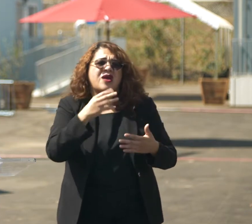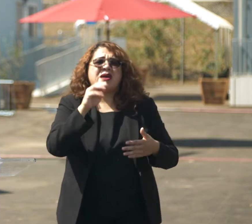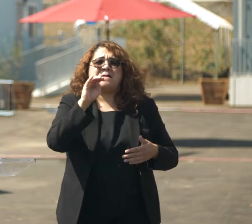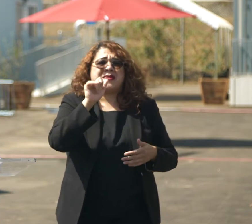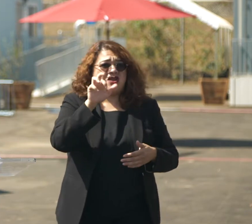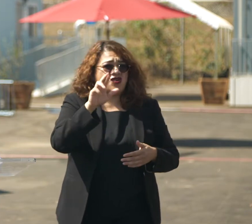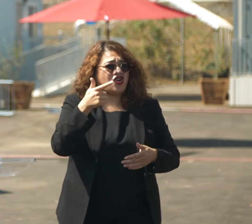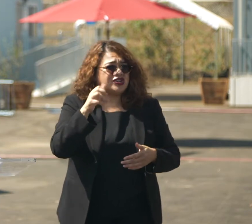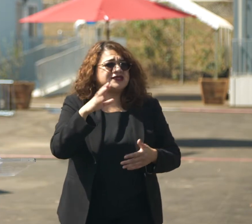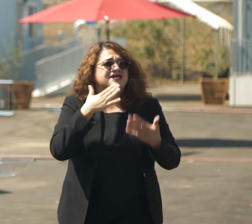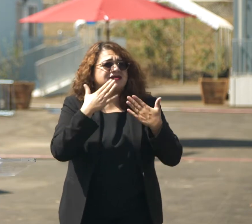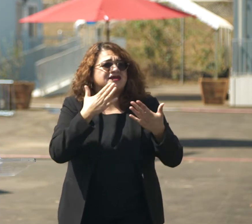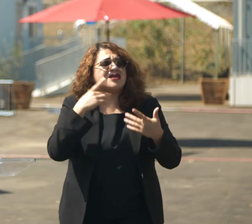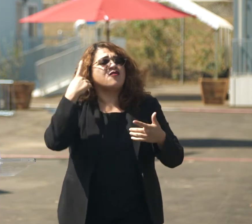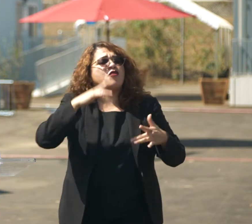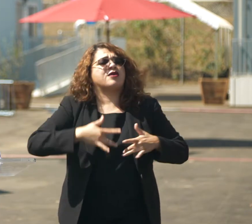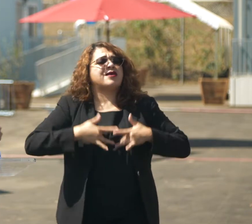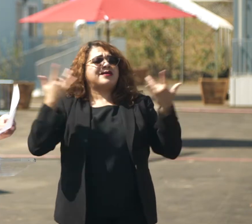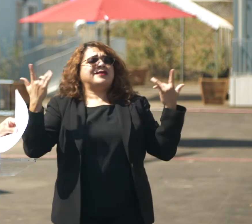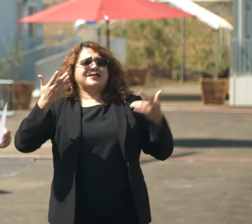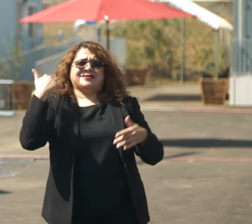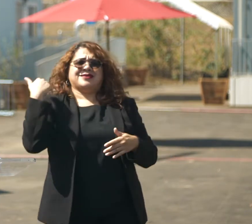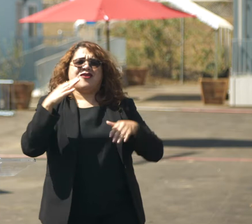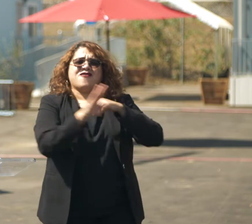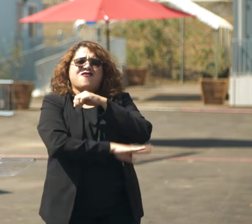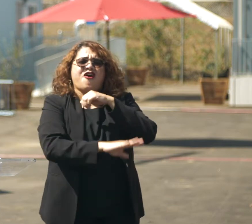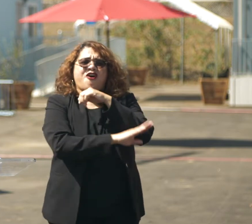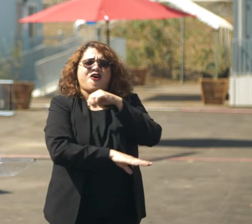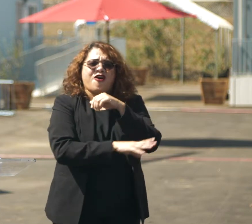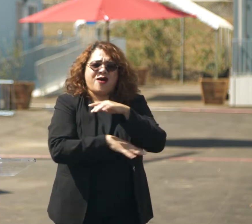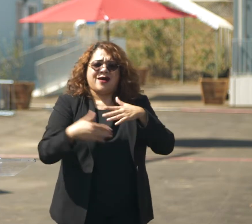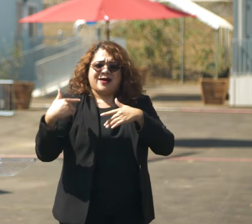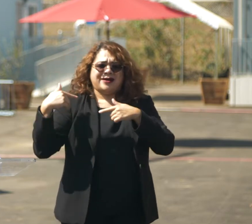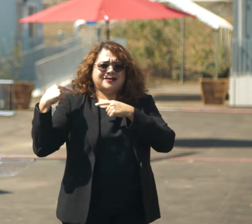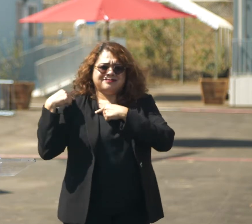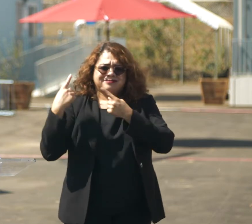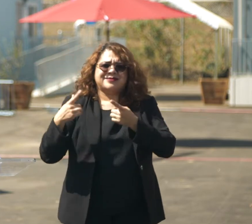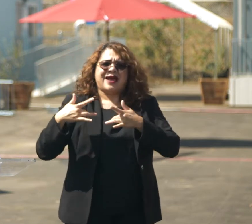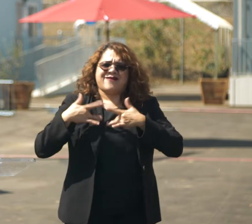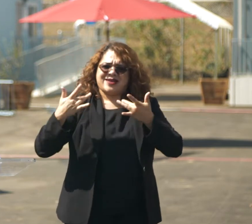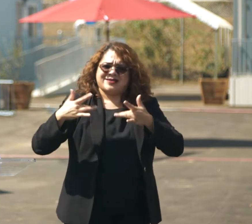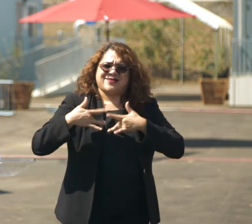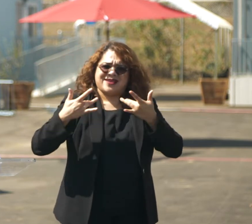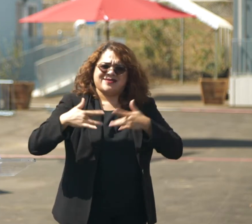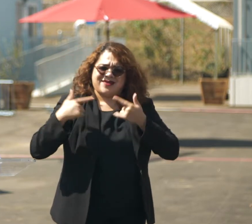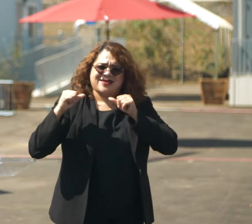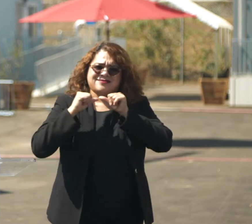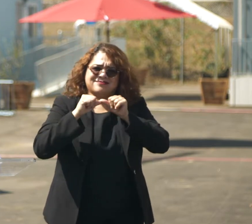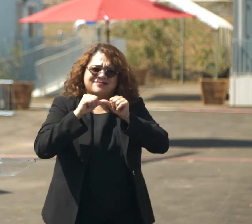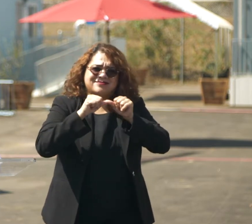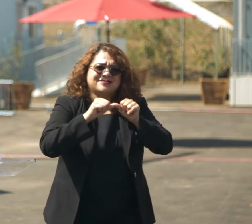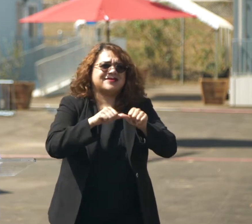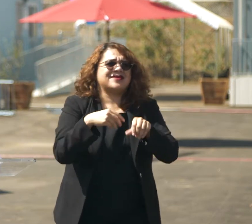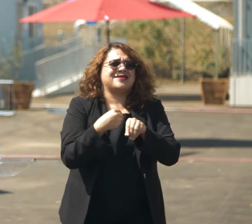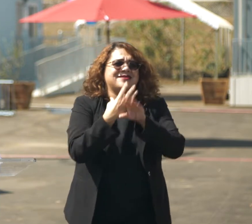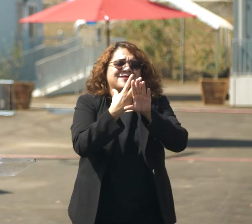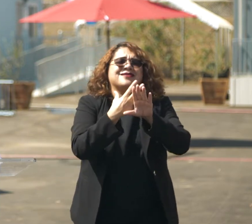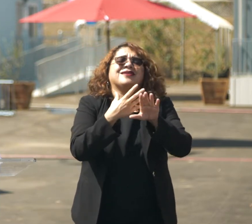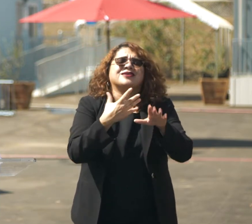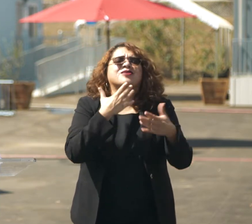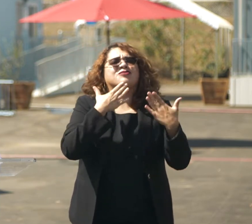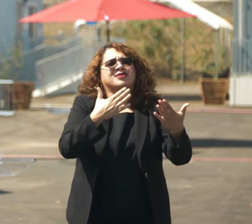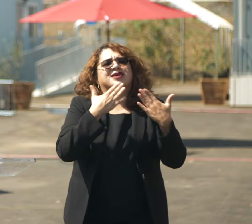before COVID and a virtual event held most recently. I would also like to extend sincere gratitude